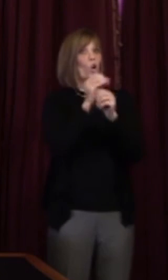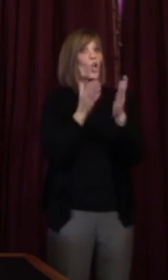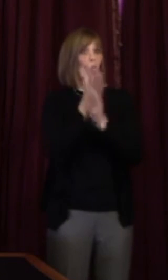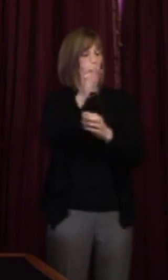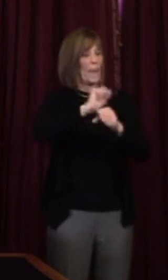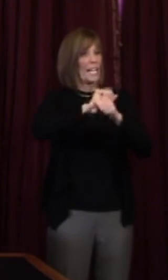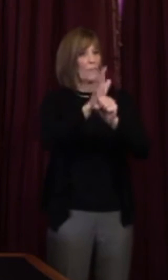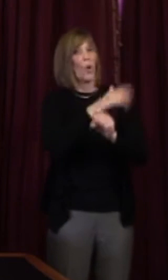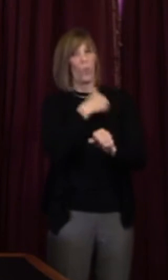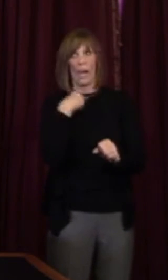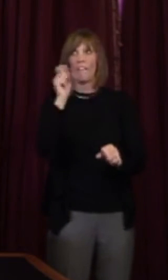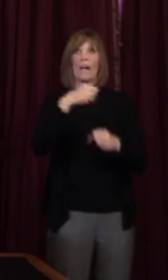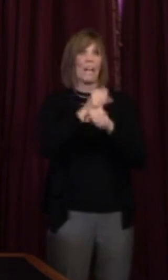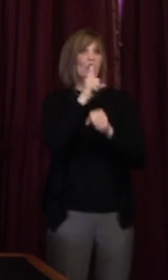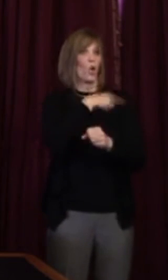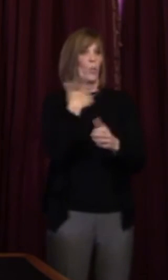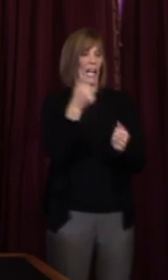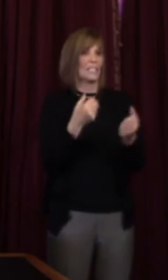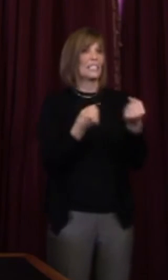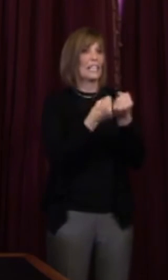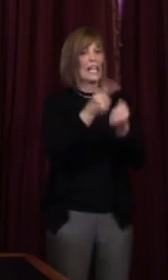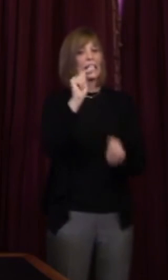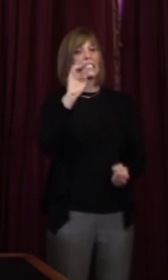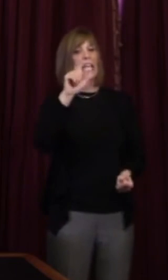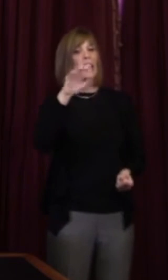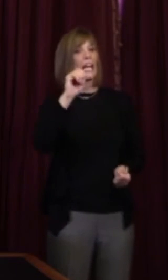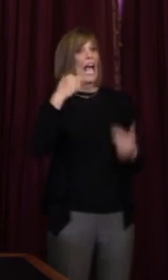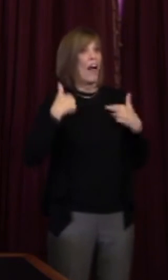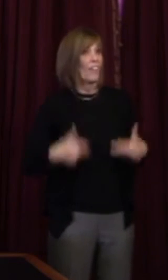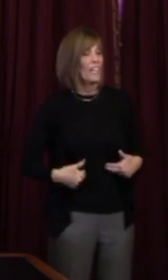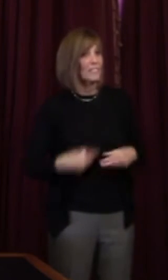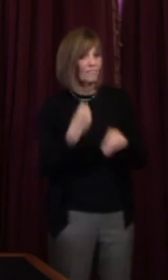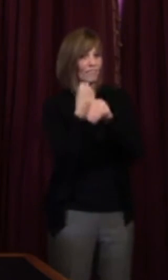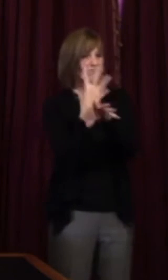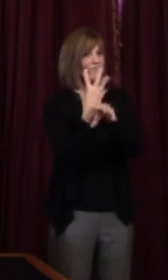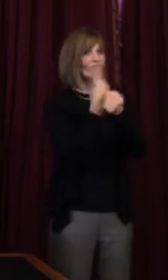pandemic, we need to make sure that we can provide telehealth, that we can telelearn,